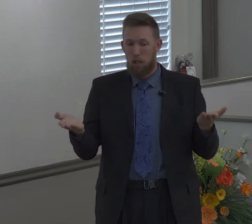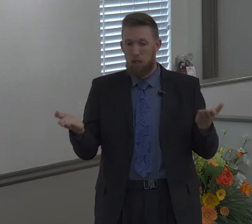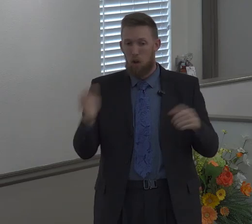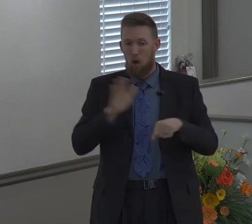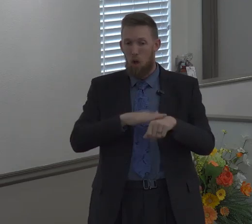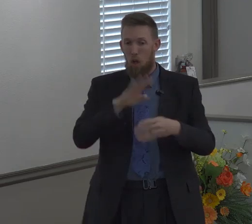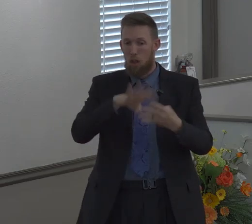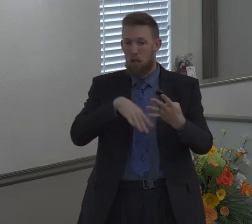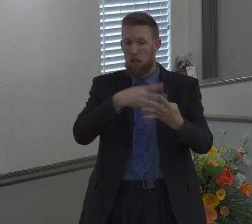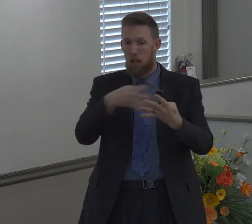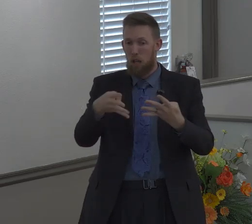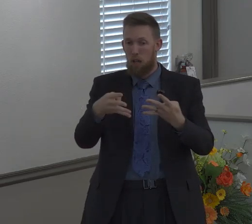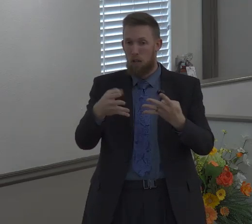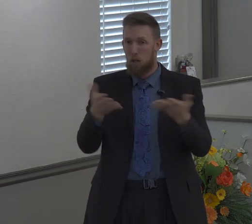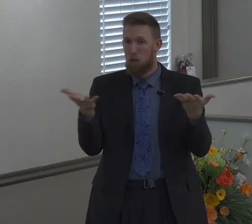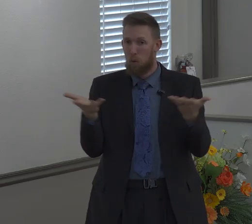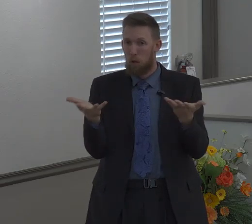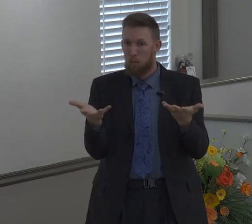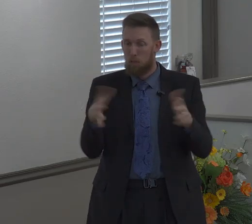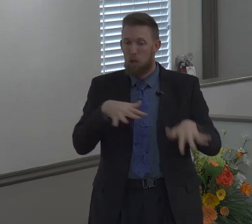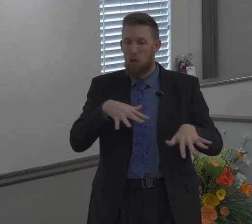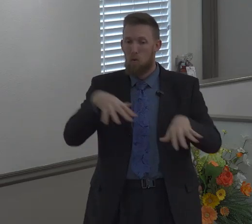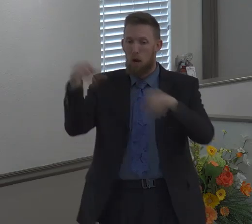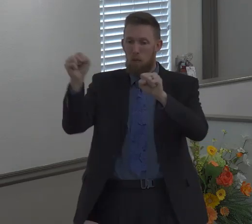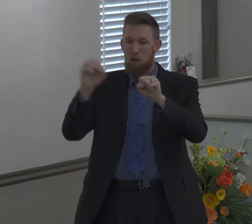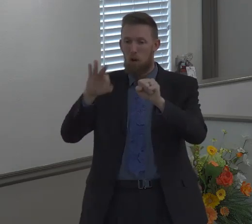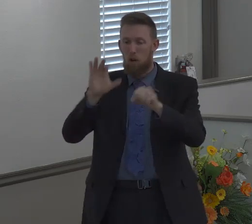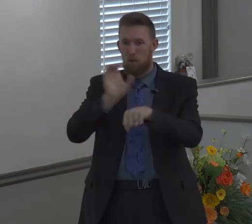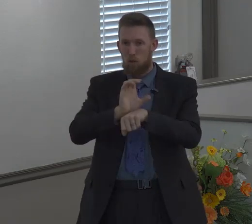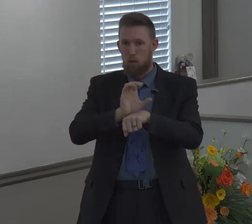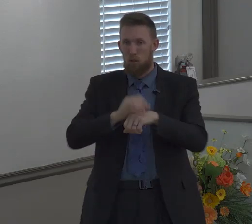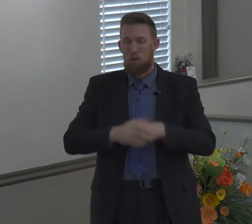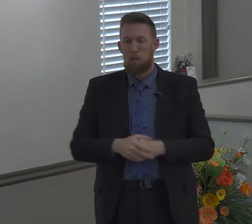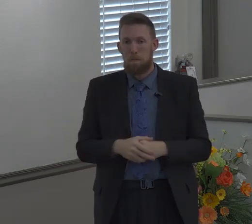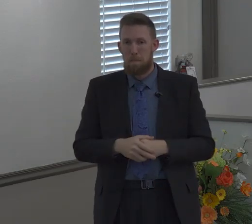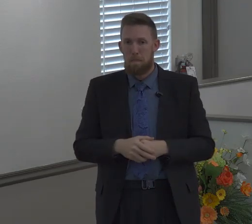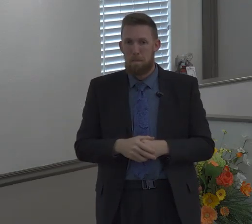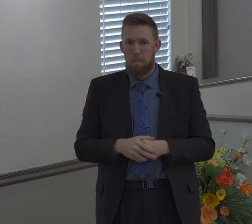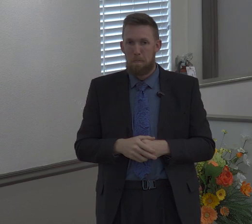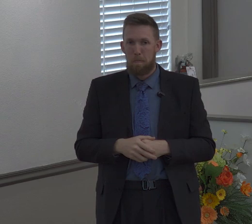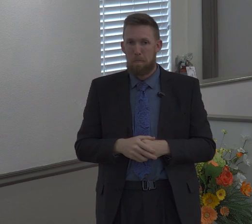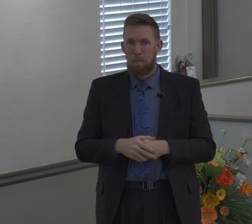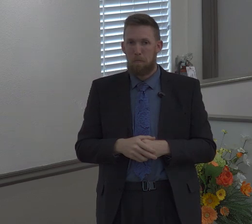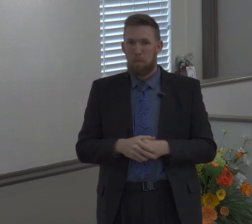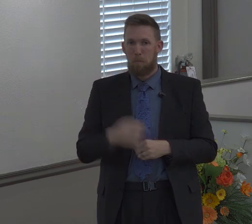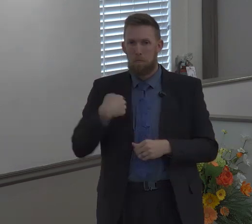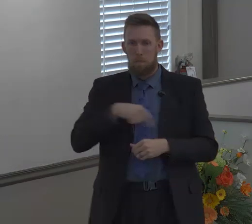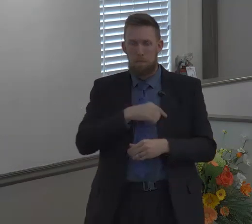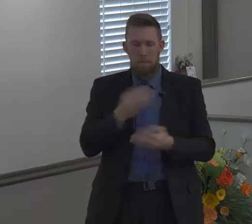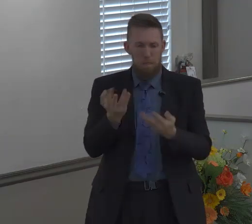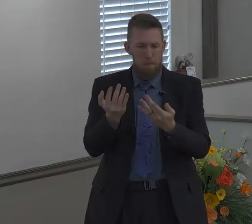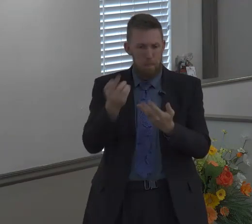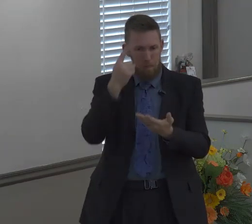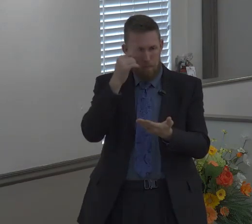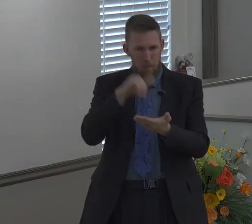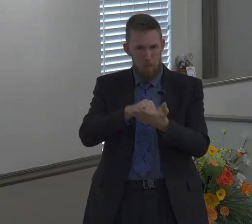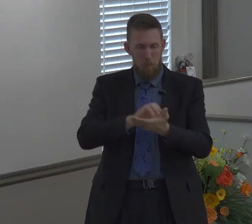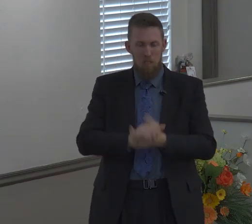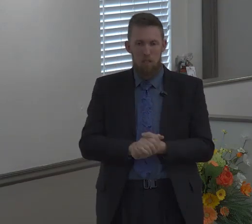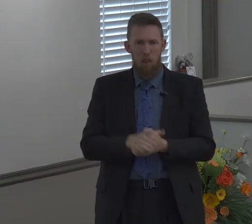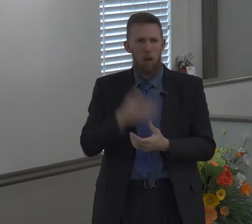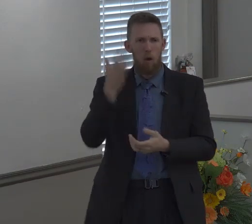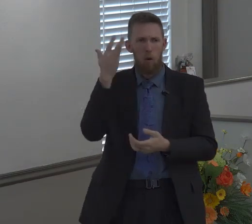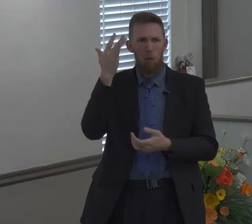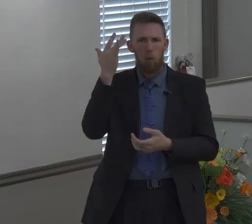the prophetic calendar is the rapture of the church. That's it. So we're waiting for